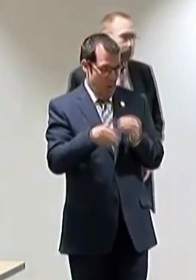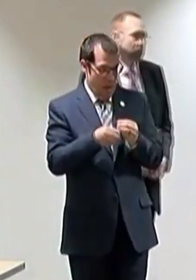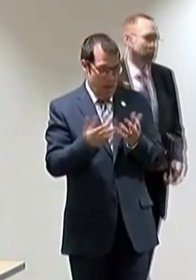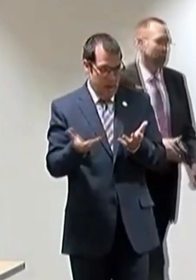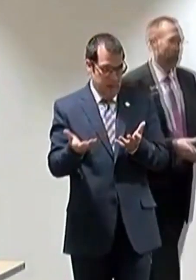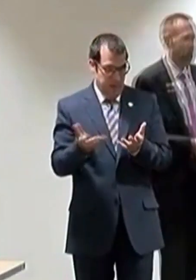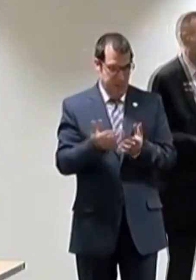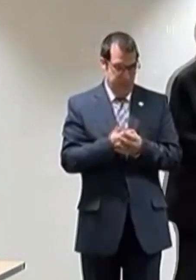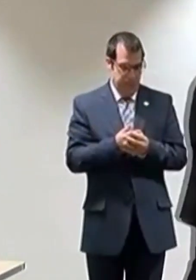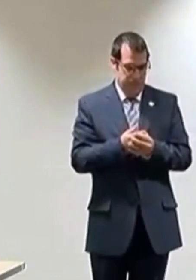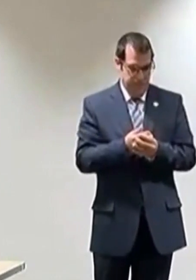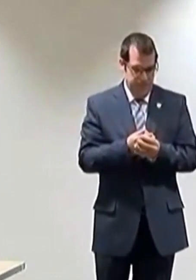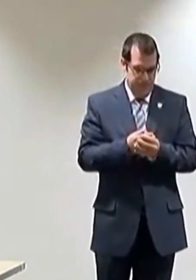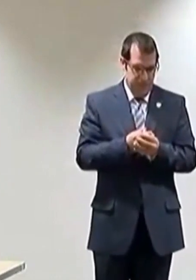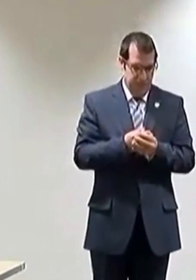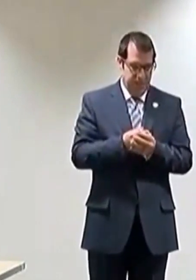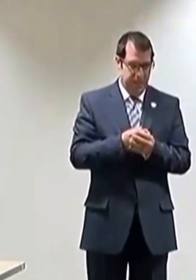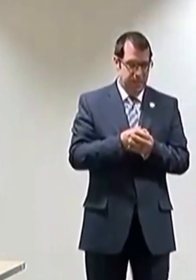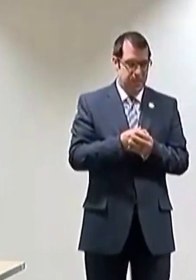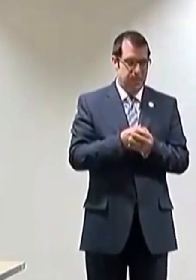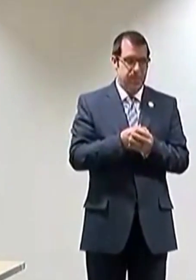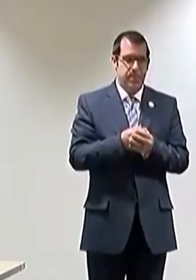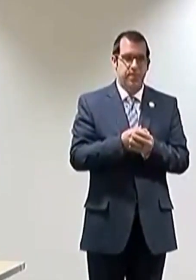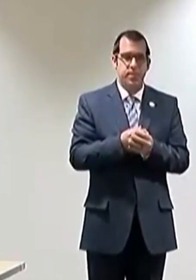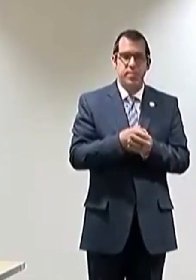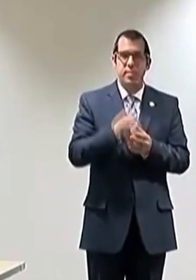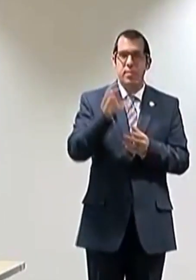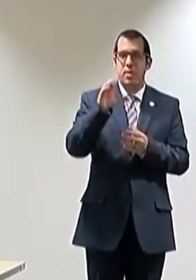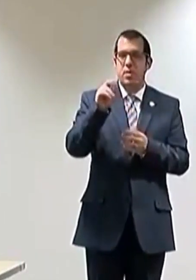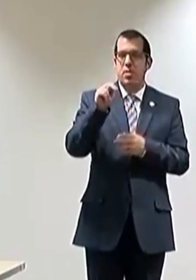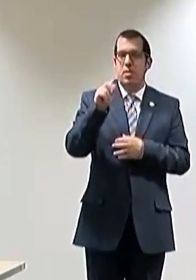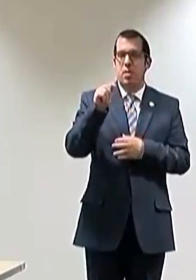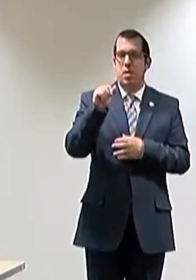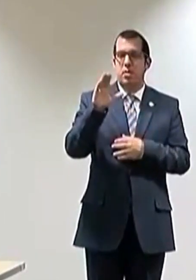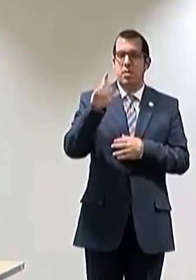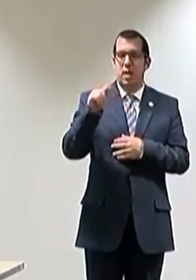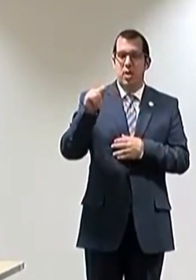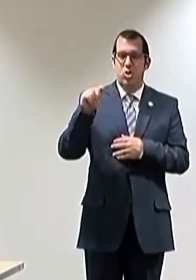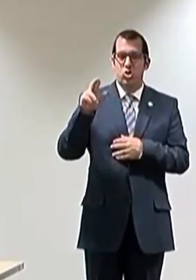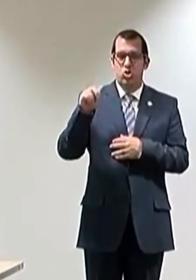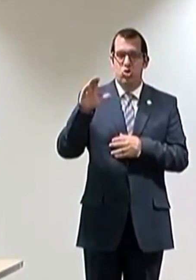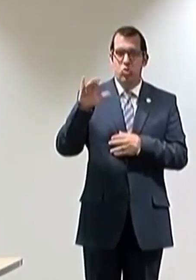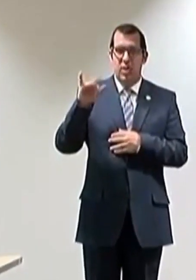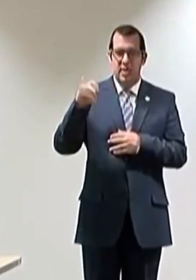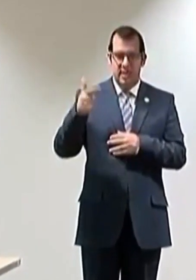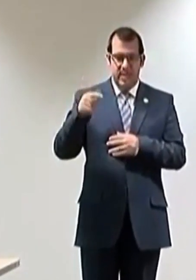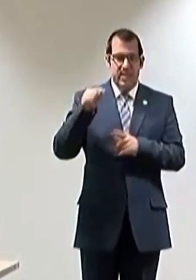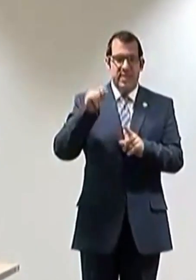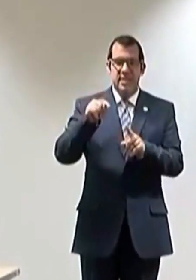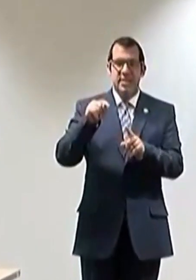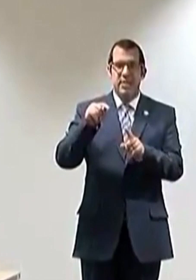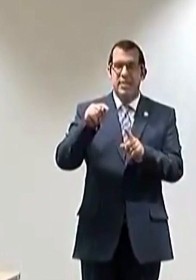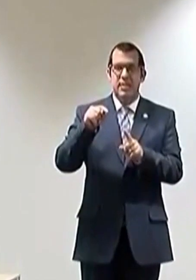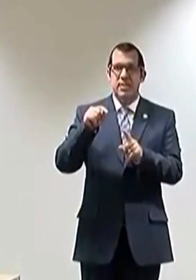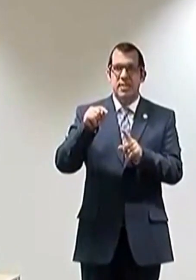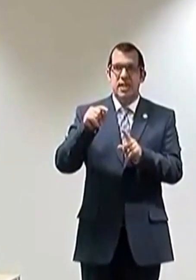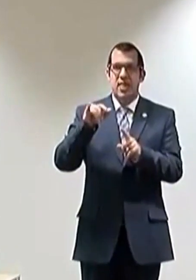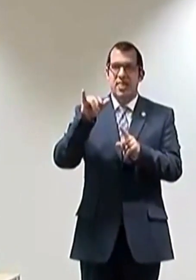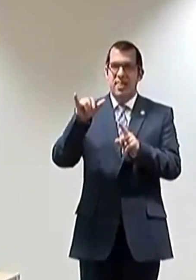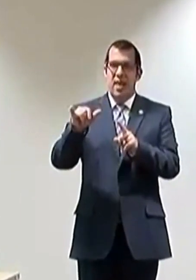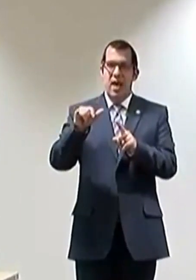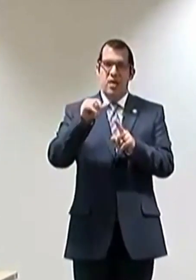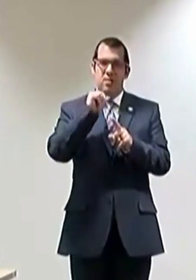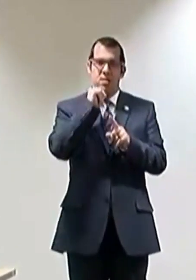that? Right. And the contact tracing that they do is not does not replace the contact